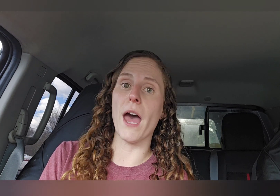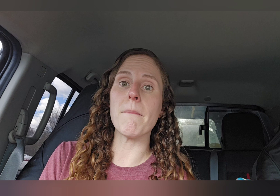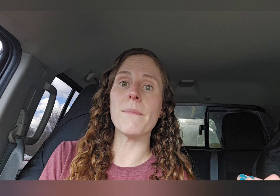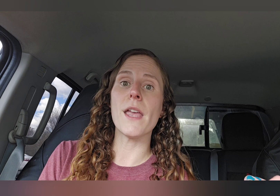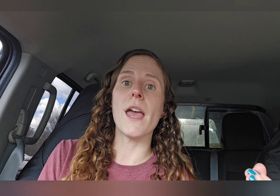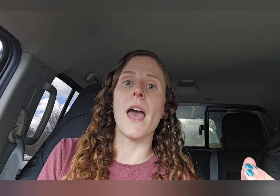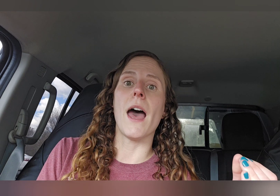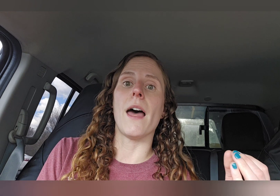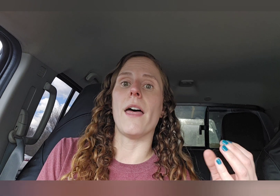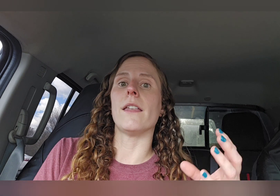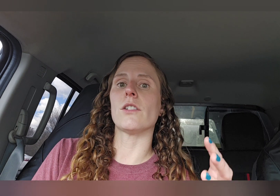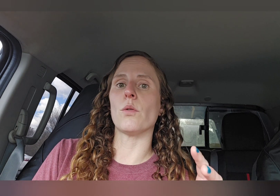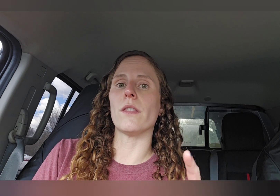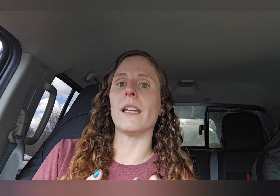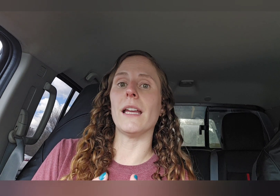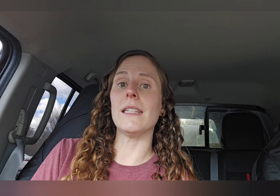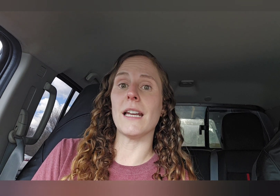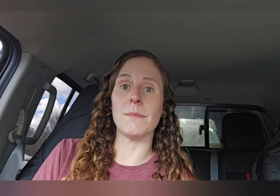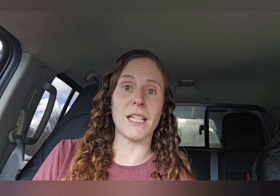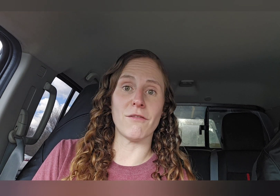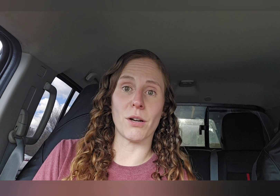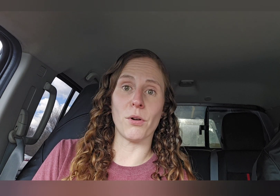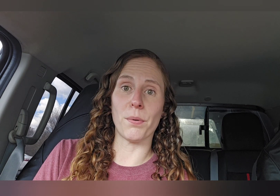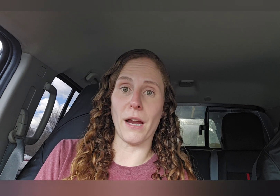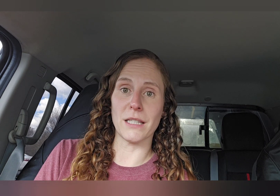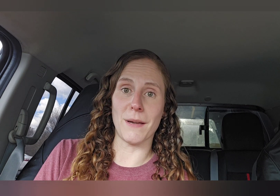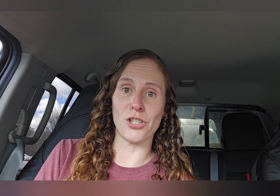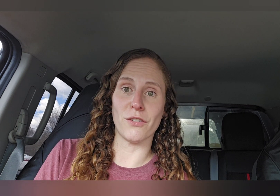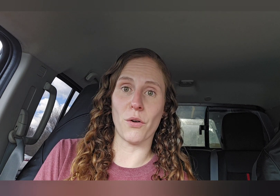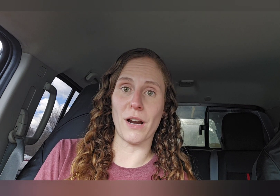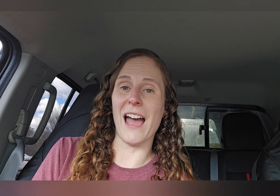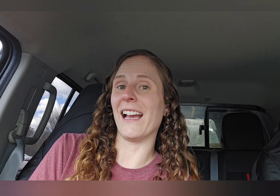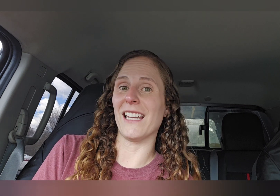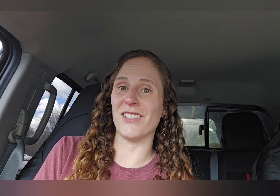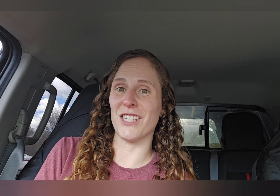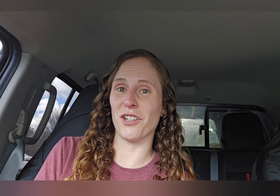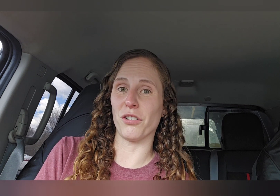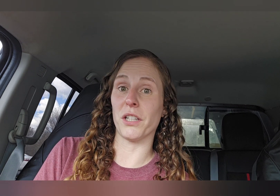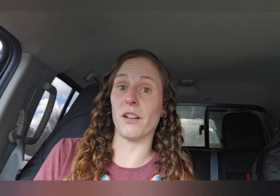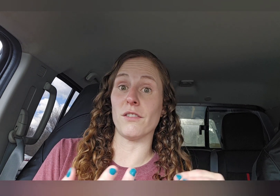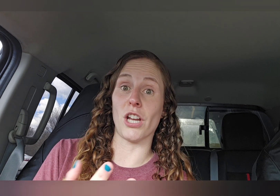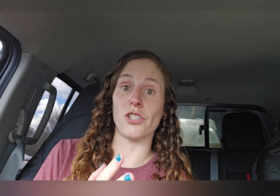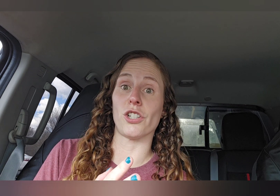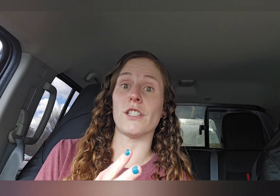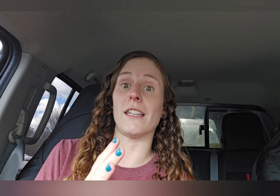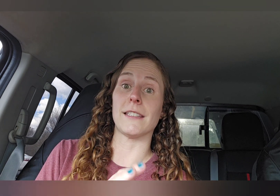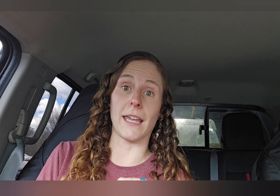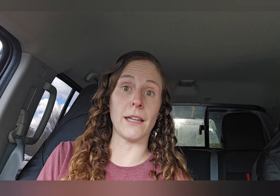them. So the kids that I'm seeing verbal approximations for, I kind of steer clear of gestures and sign